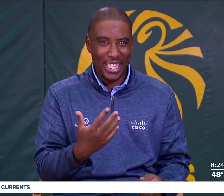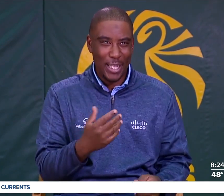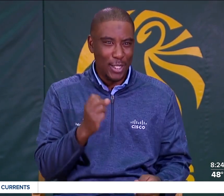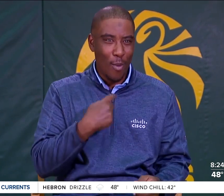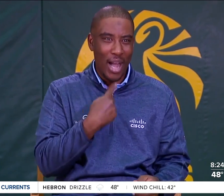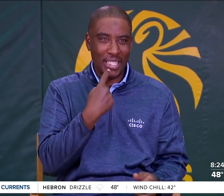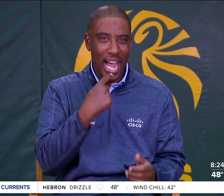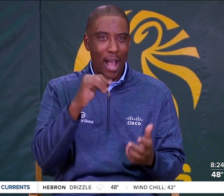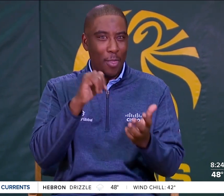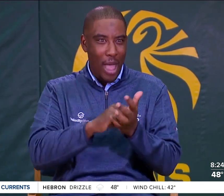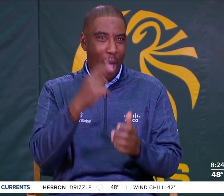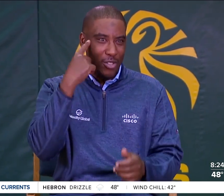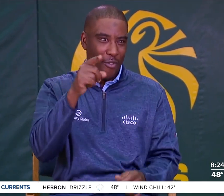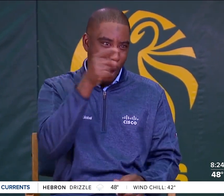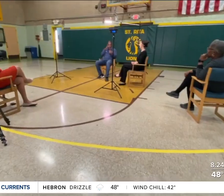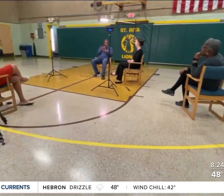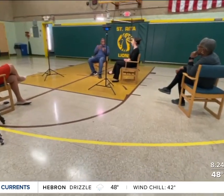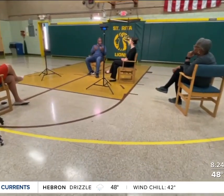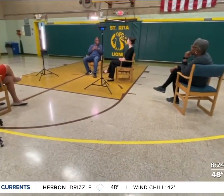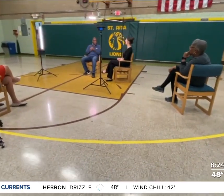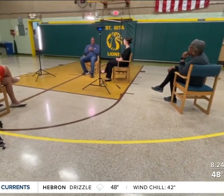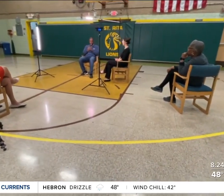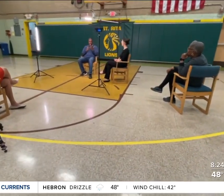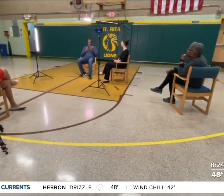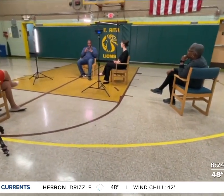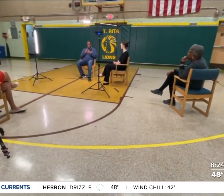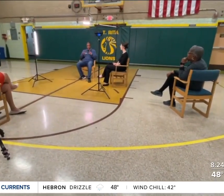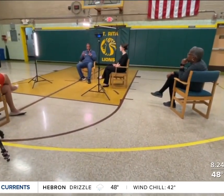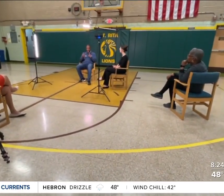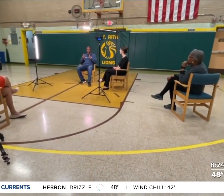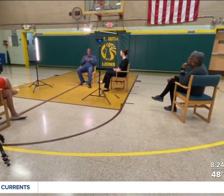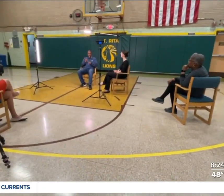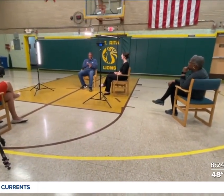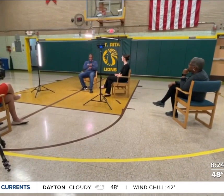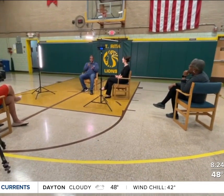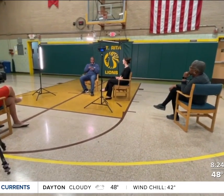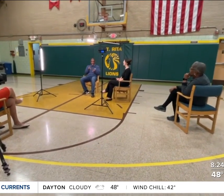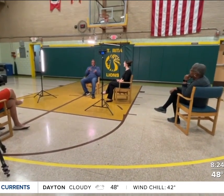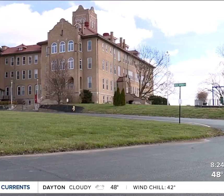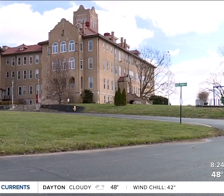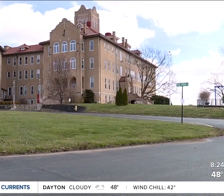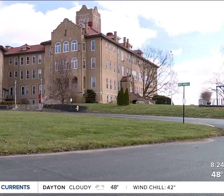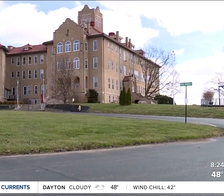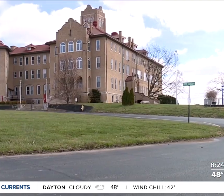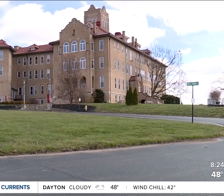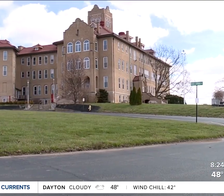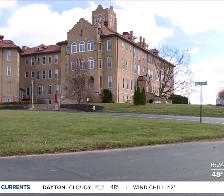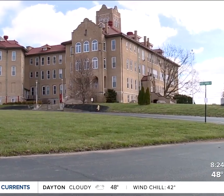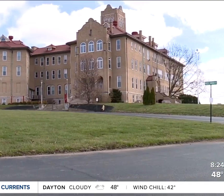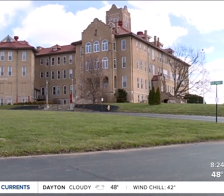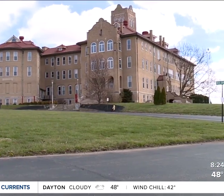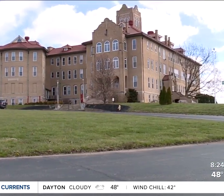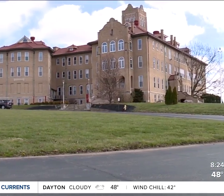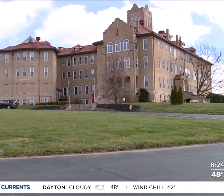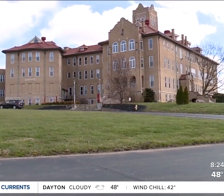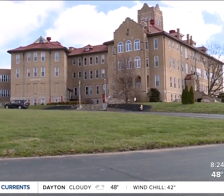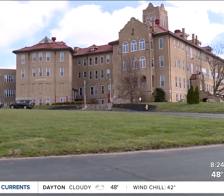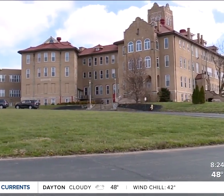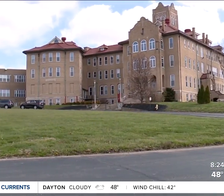Challenge on Mother's Day. And so I told her that was for you, Mom. His family here at St. Rita's School for the Deaf